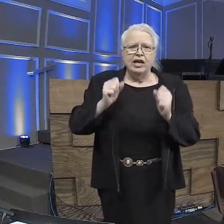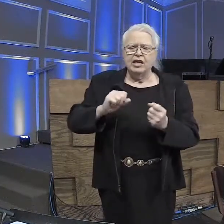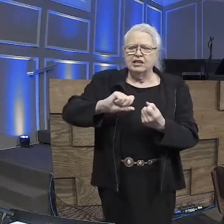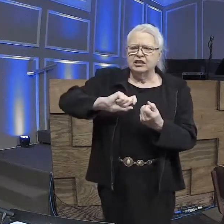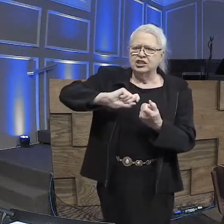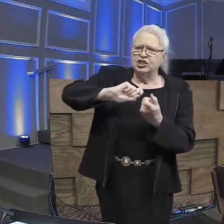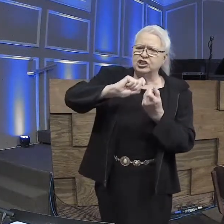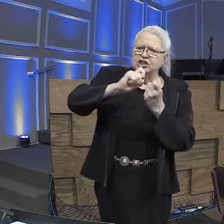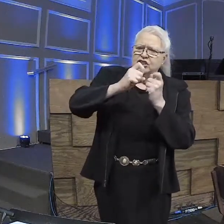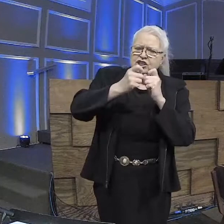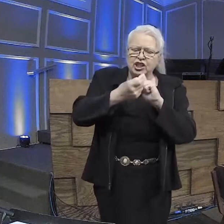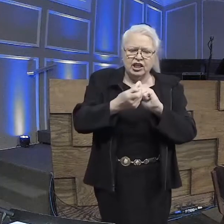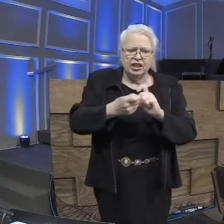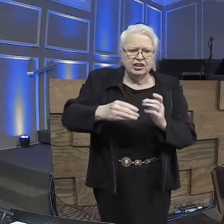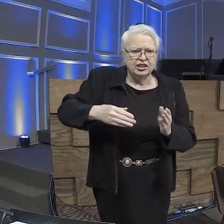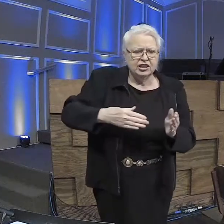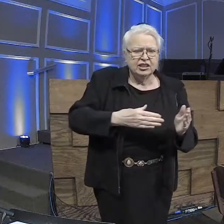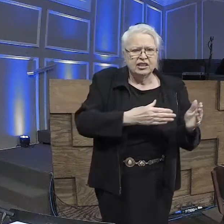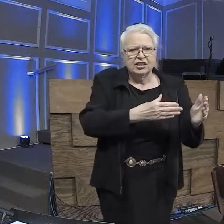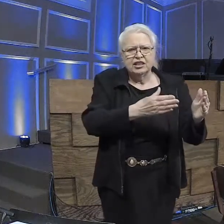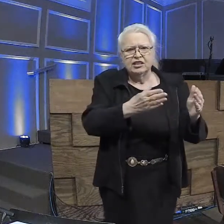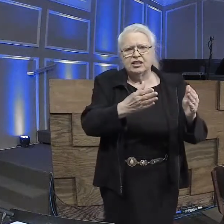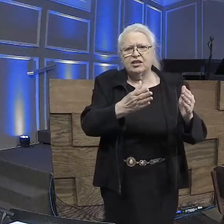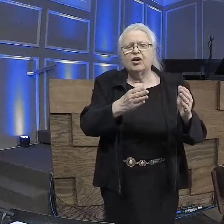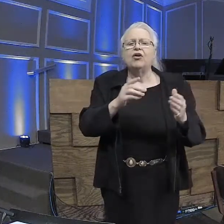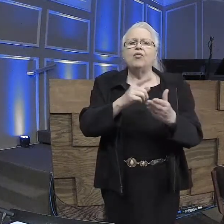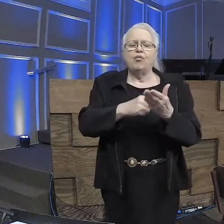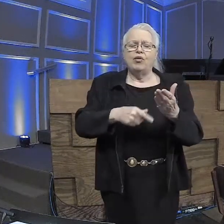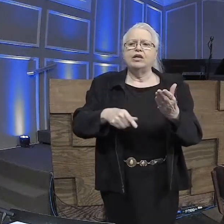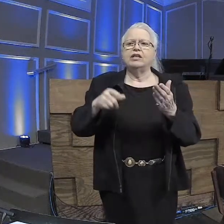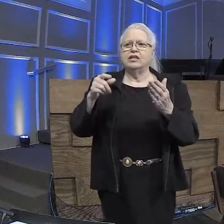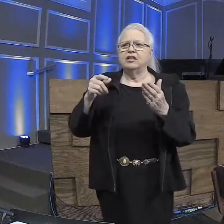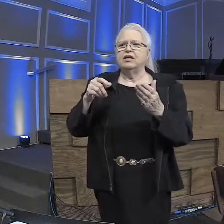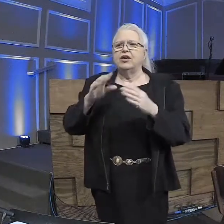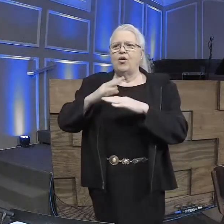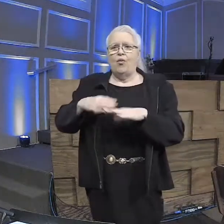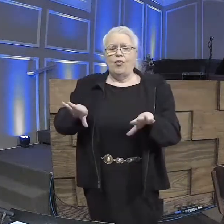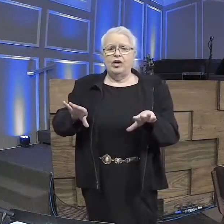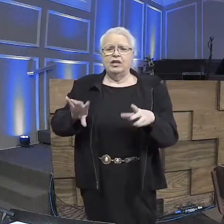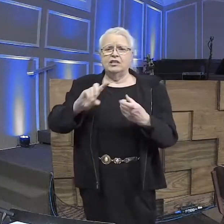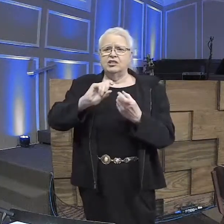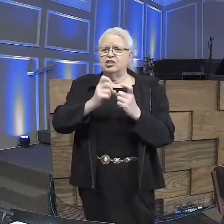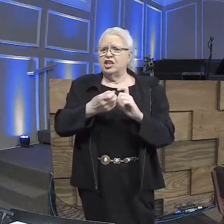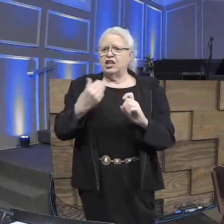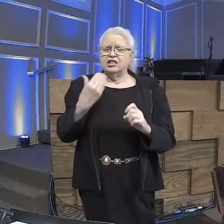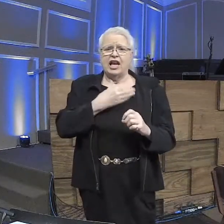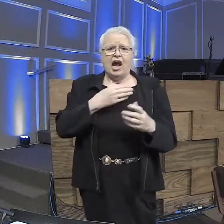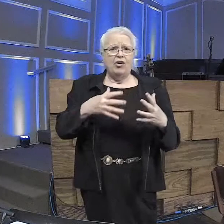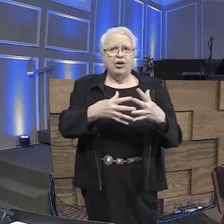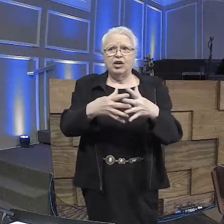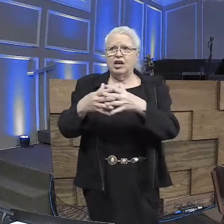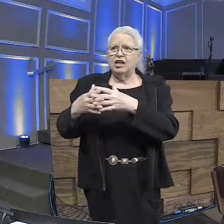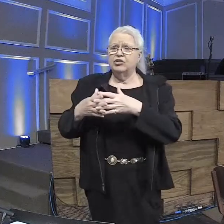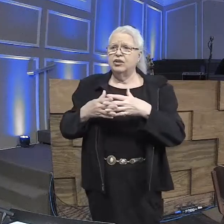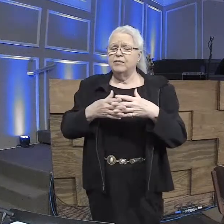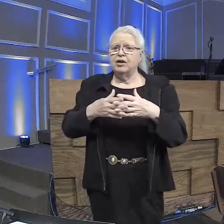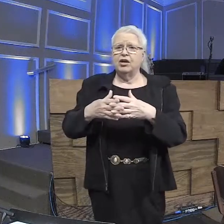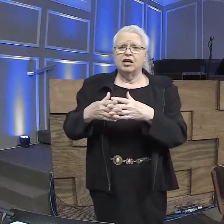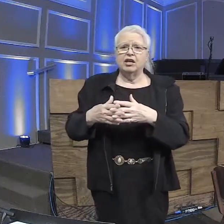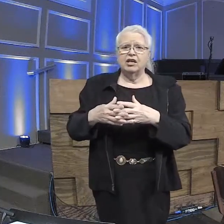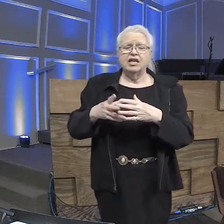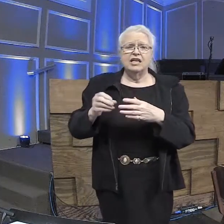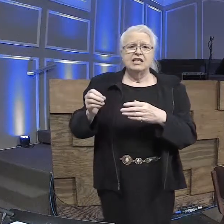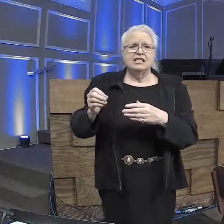nation. Secular teachers at universities and liberal beliefs now manifesting themselves in